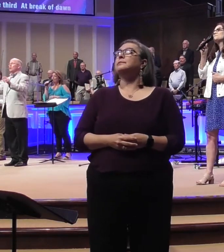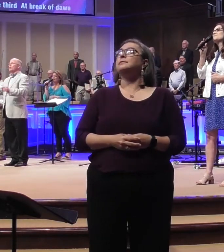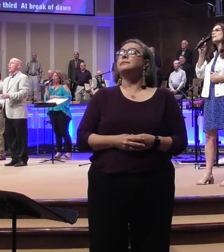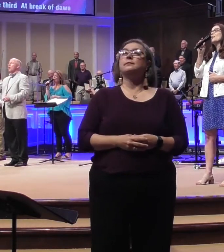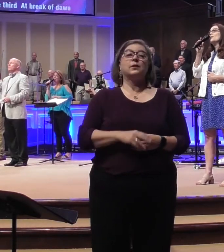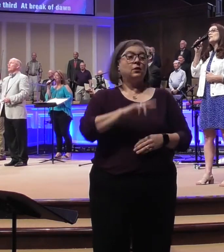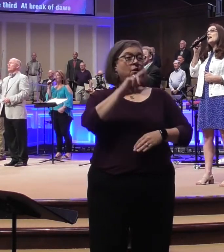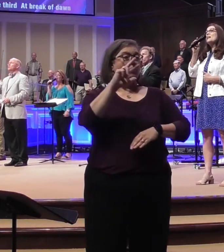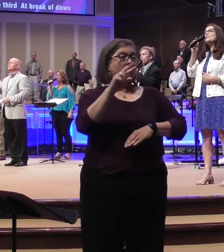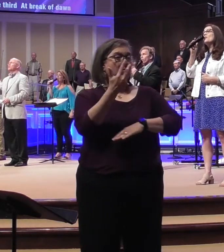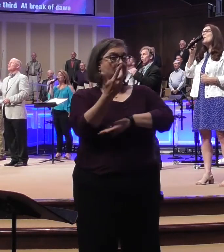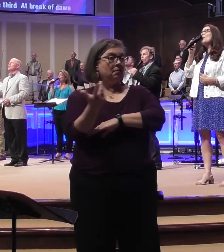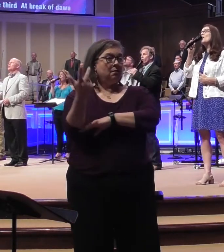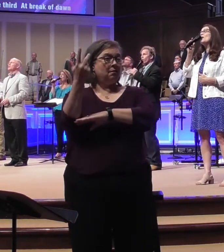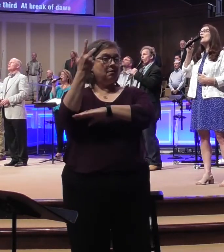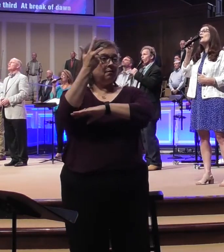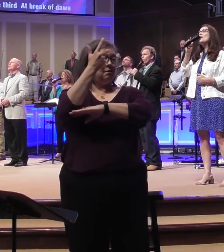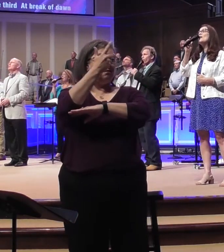God. Then on the